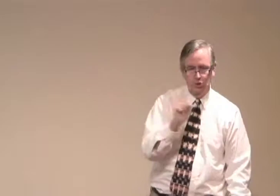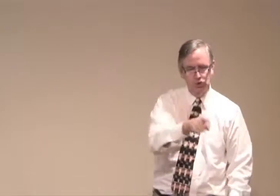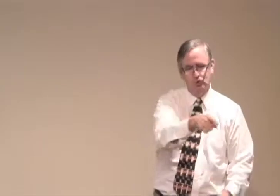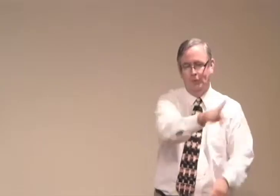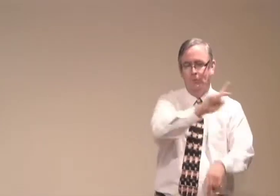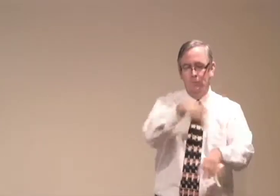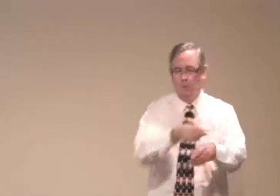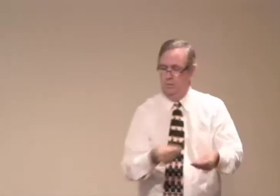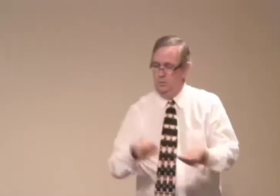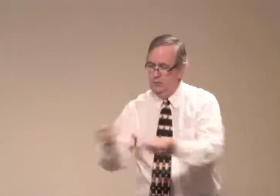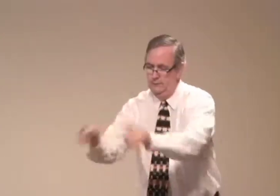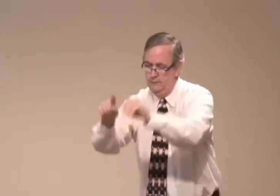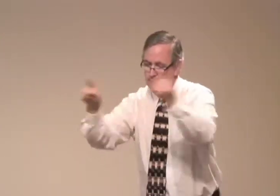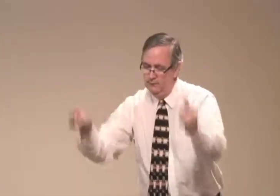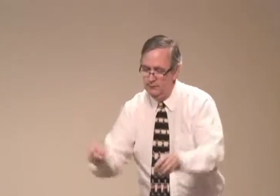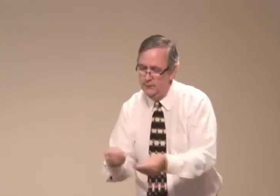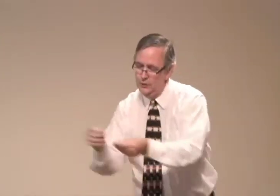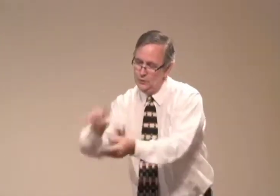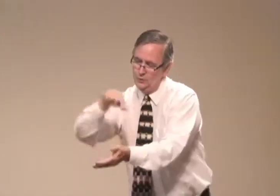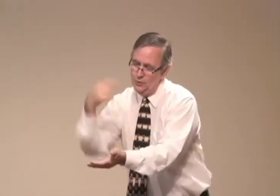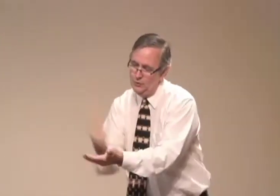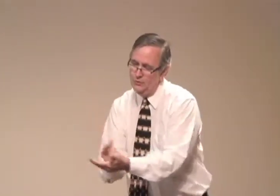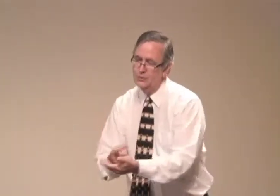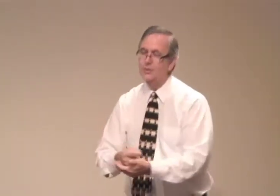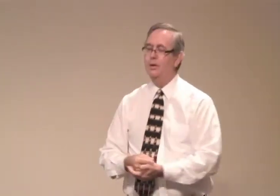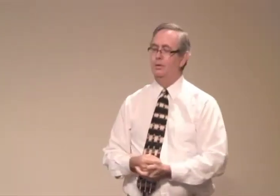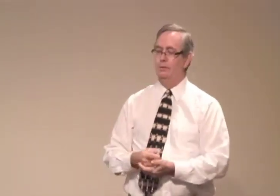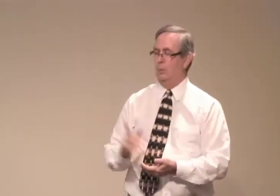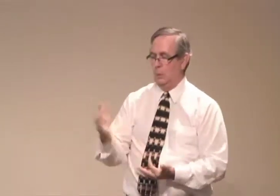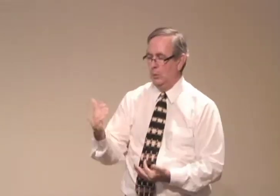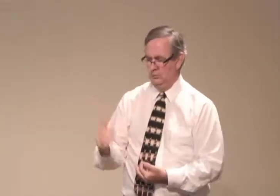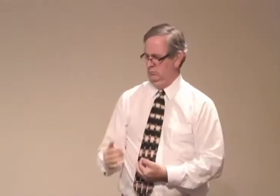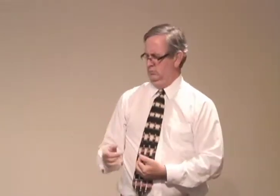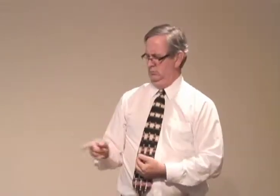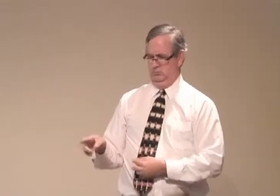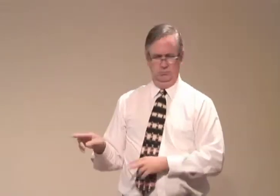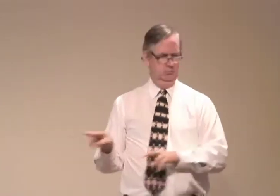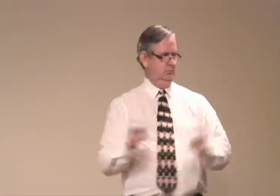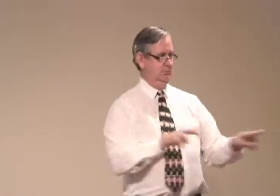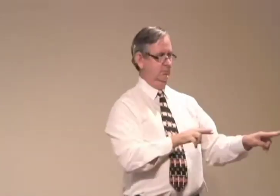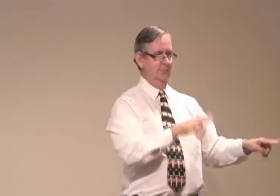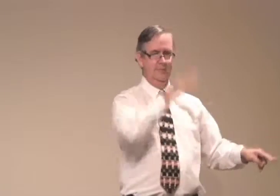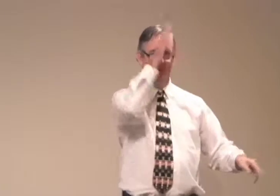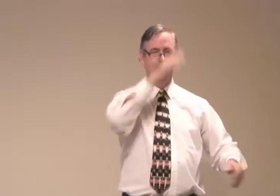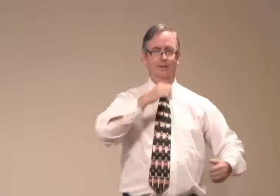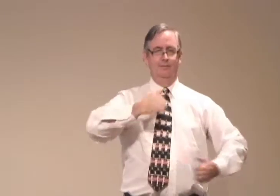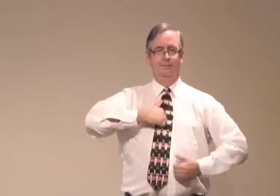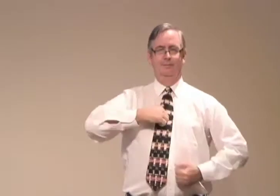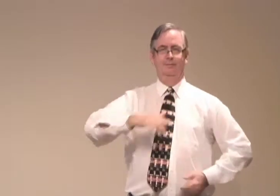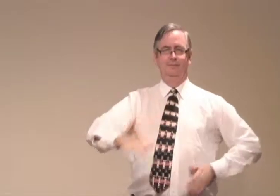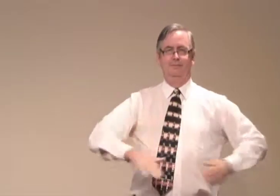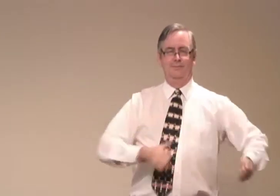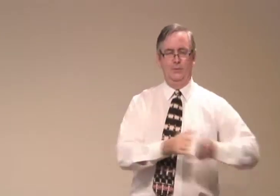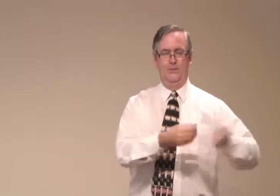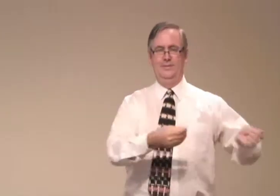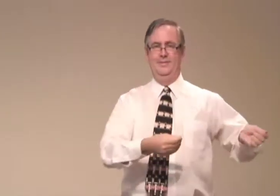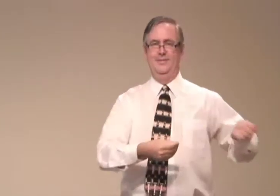the graduates and the principal's about to hand out the diplomas and then the father